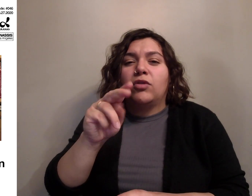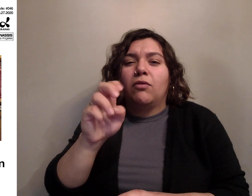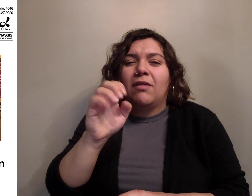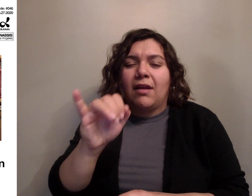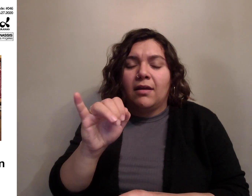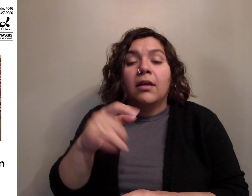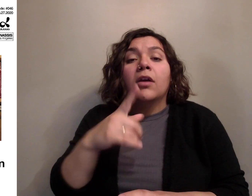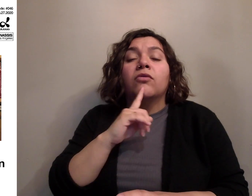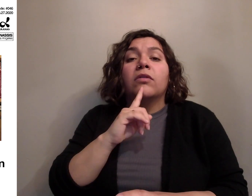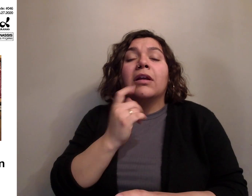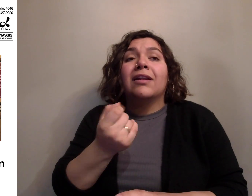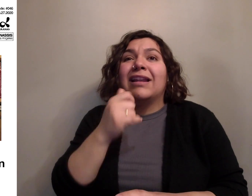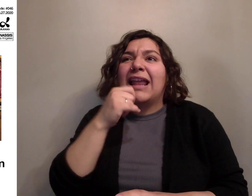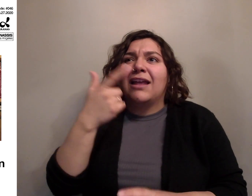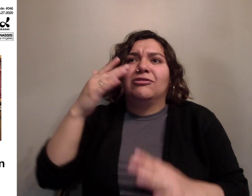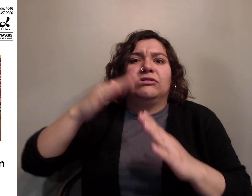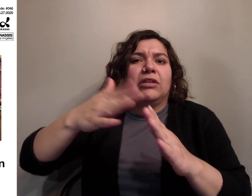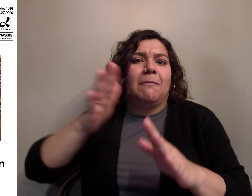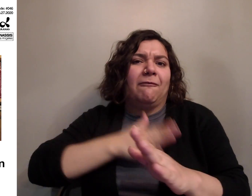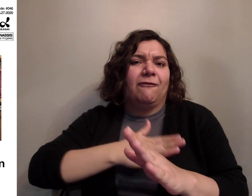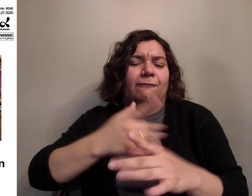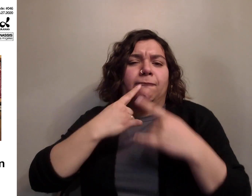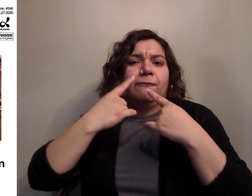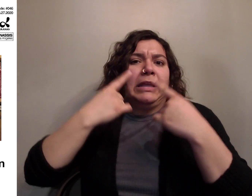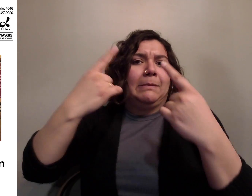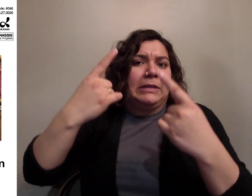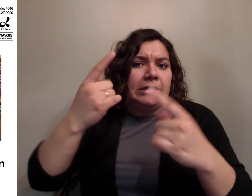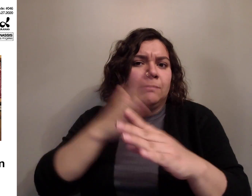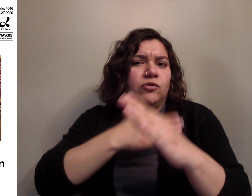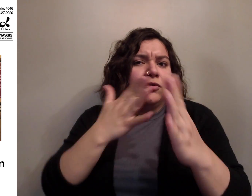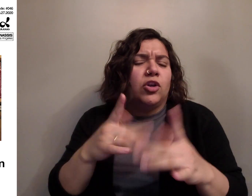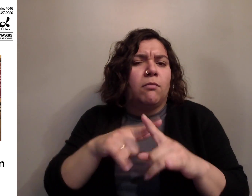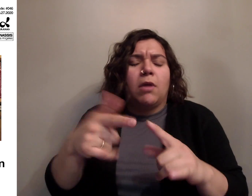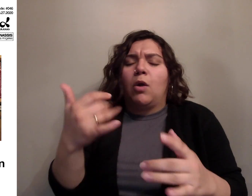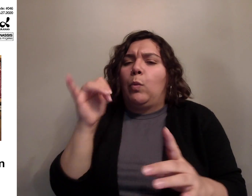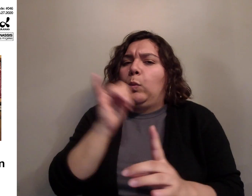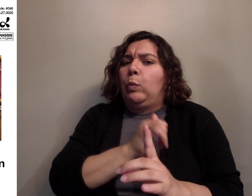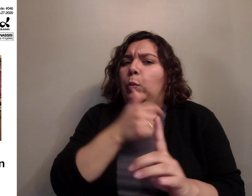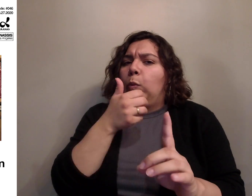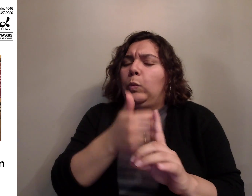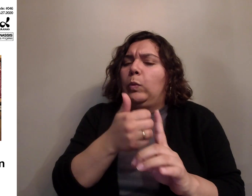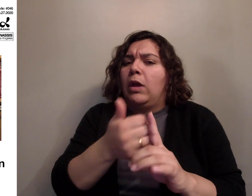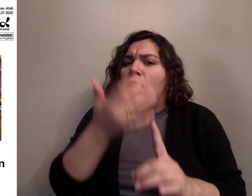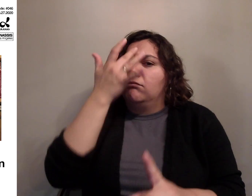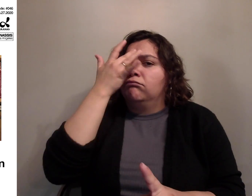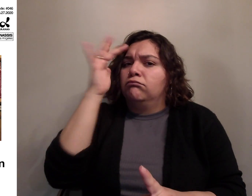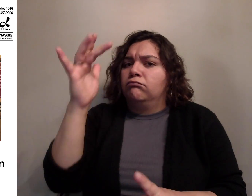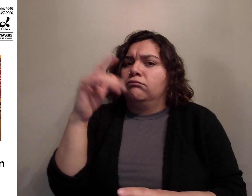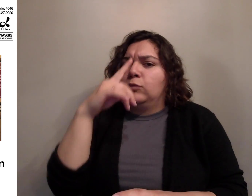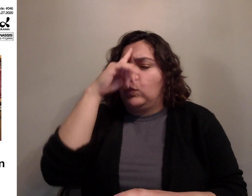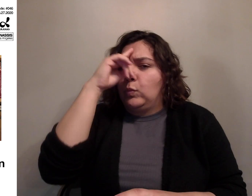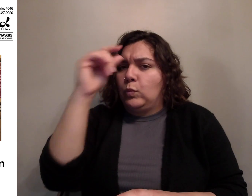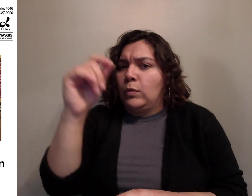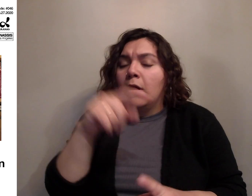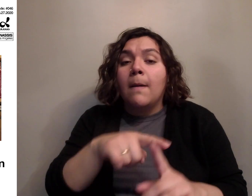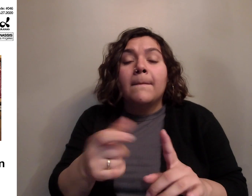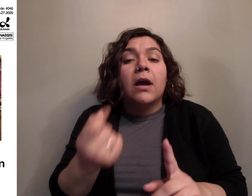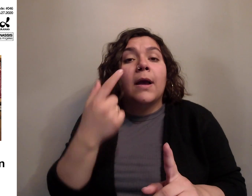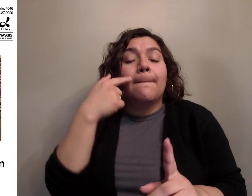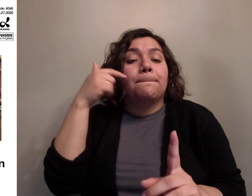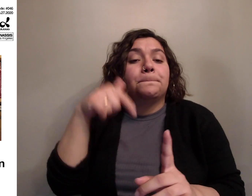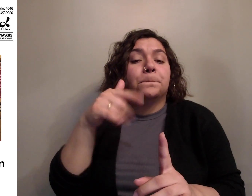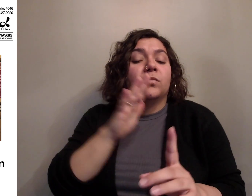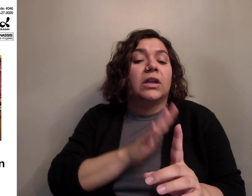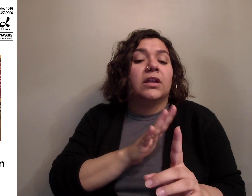Busoni was just not among the most famous names in classical music, but an absolute genius as pianist, as composer, as